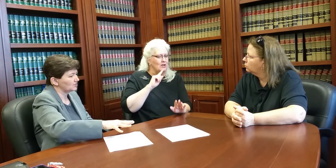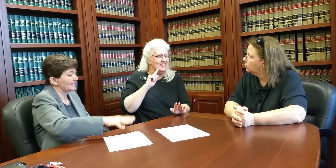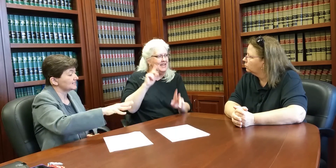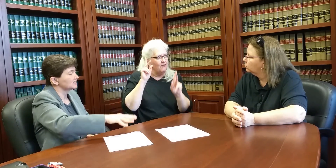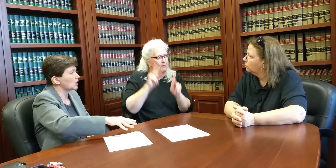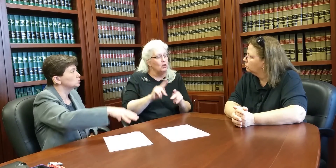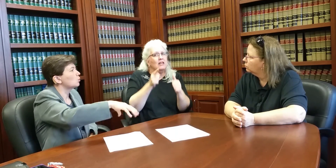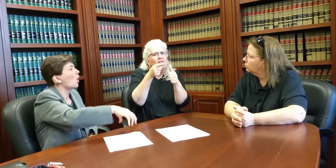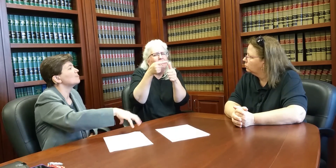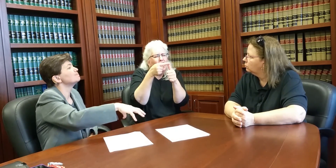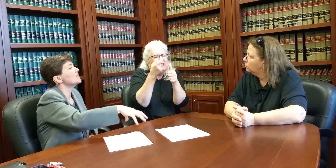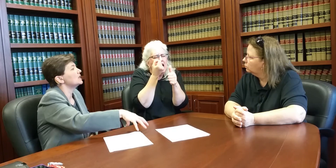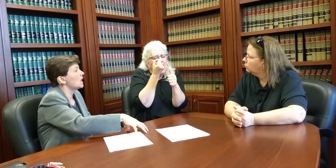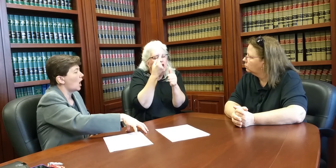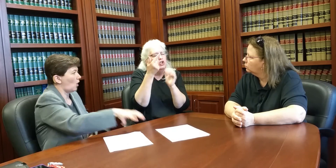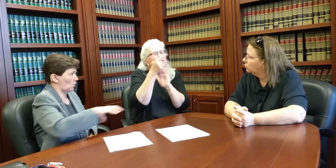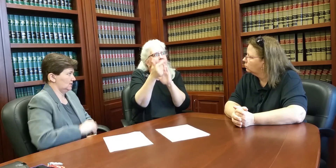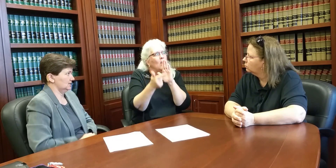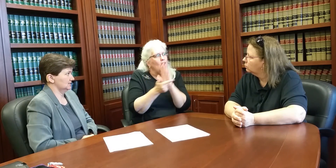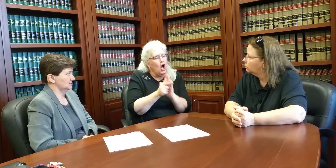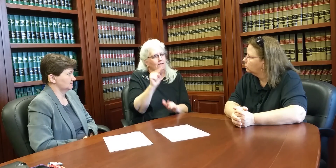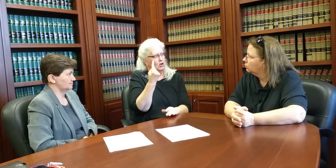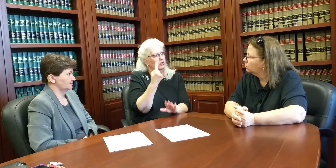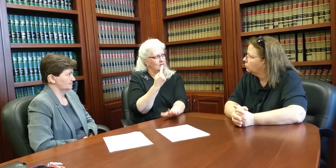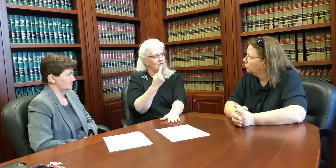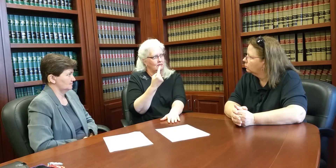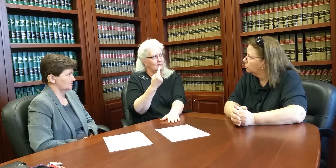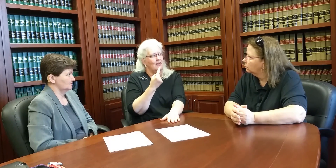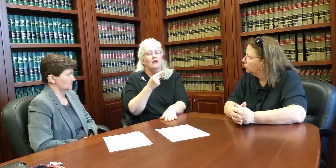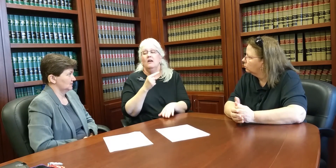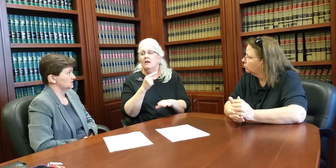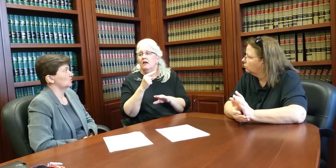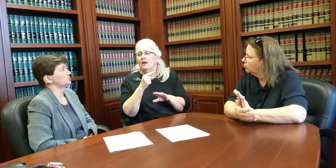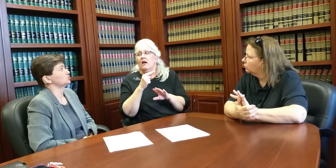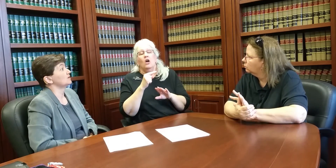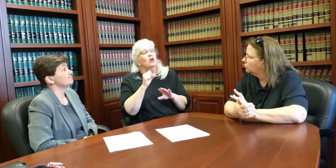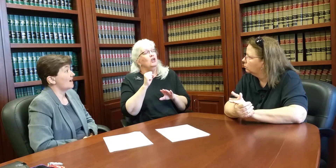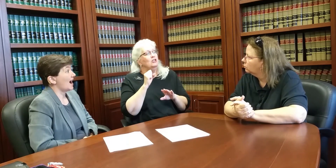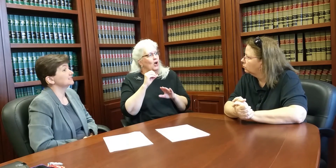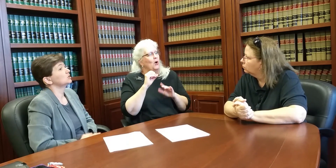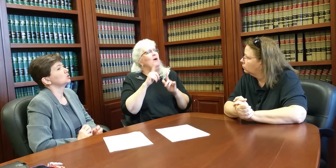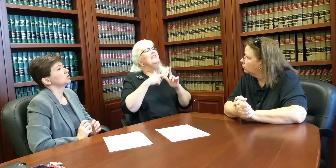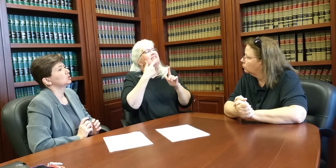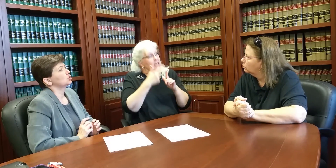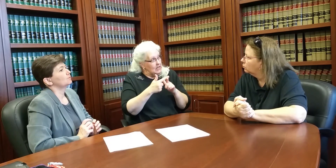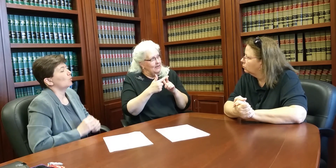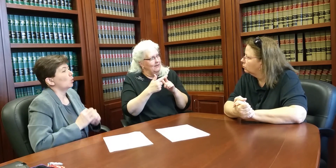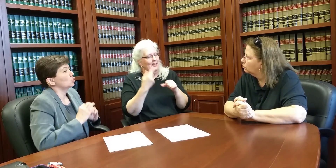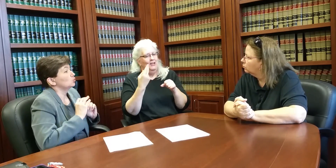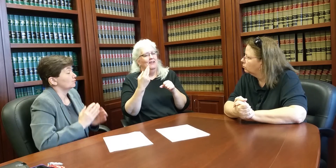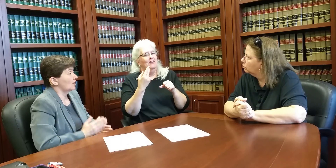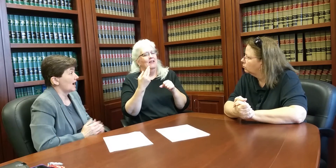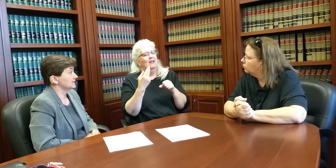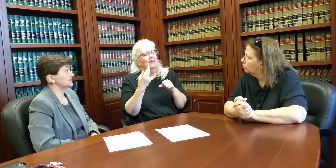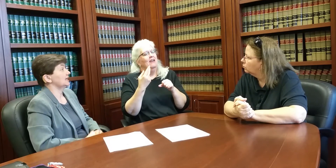understands and knows what the law is, so that you can fight for your rights and